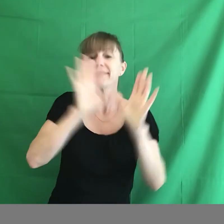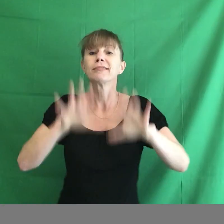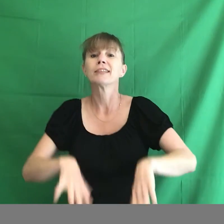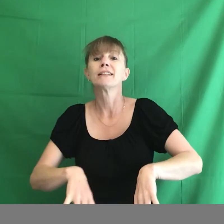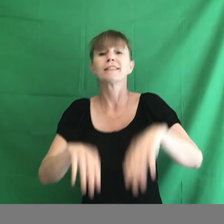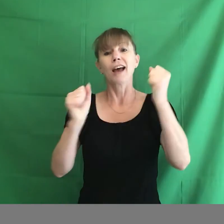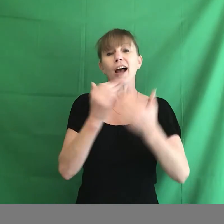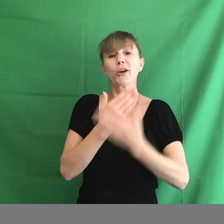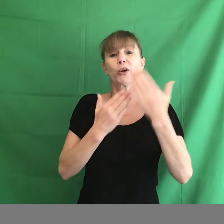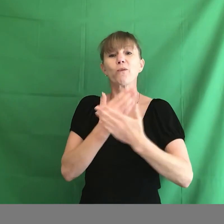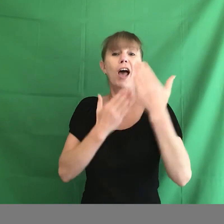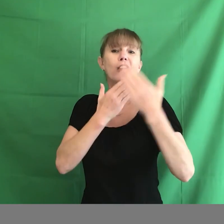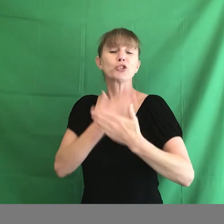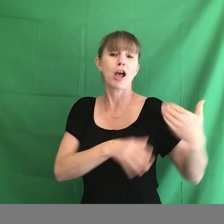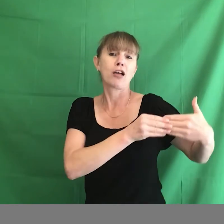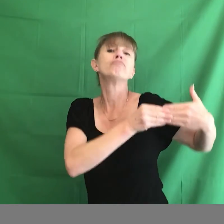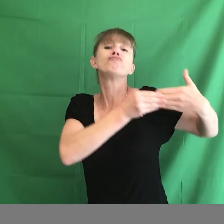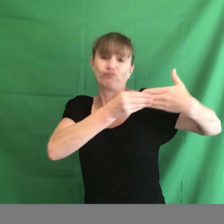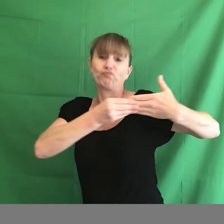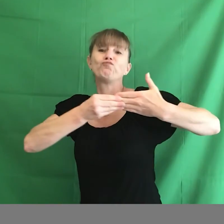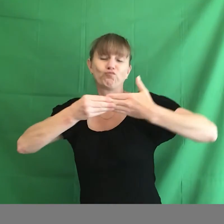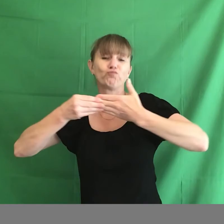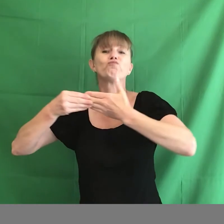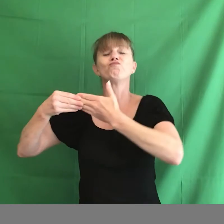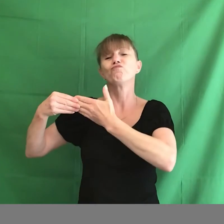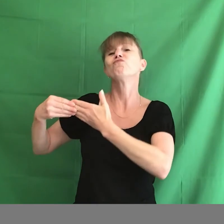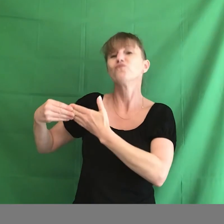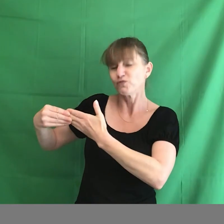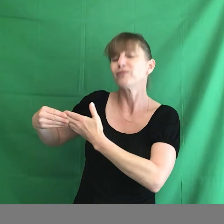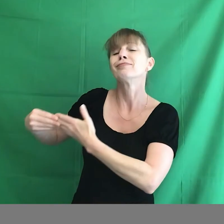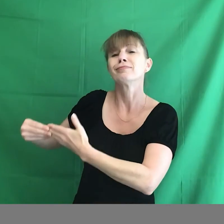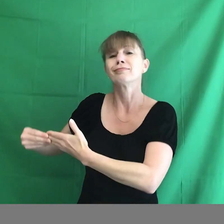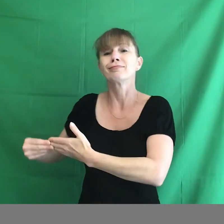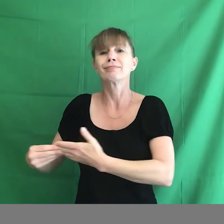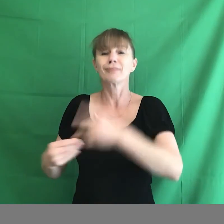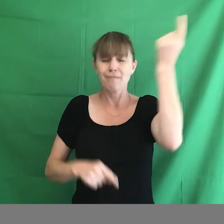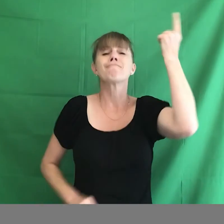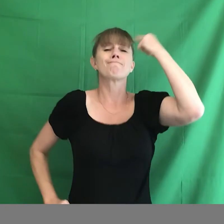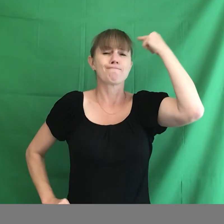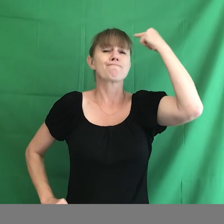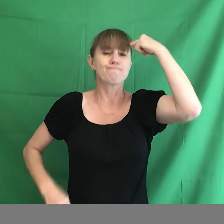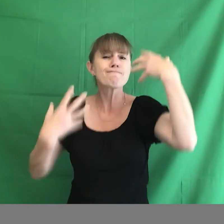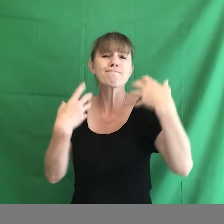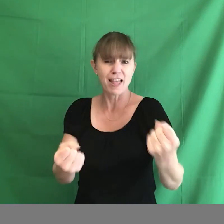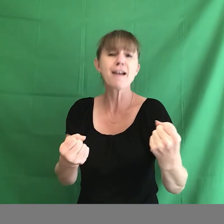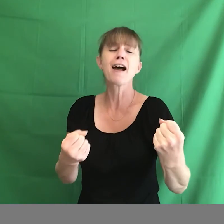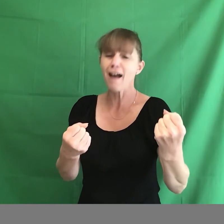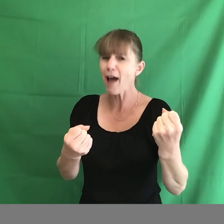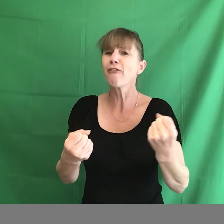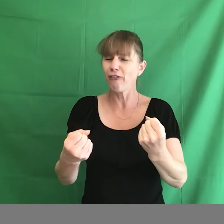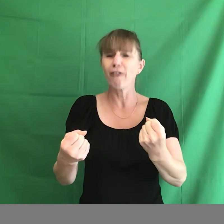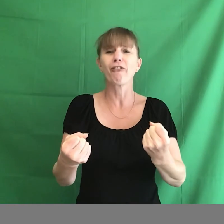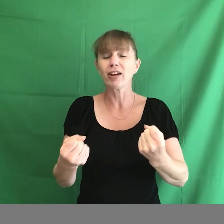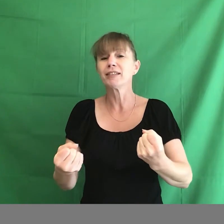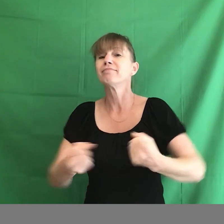new fashion. Start a new fashion. Buckle the trends. Emphasize